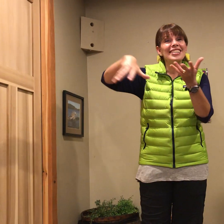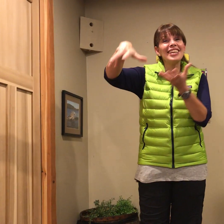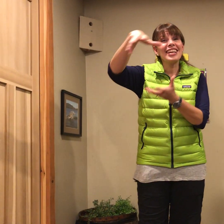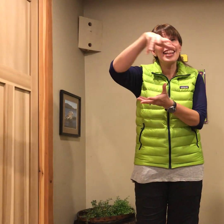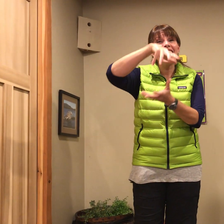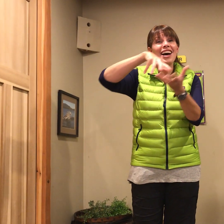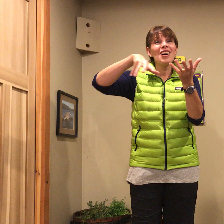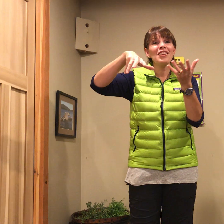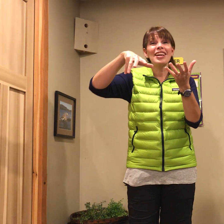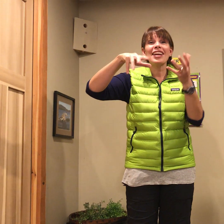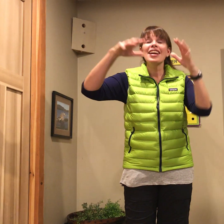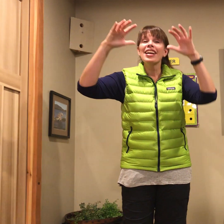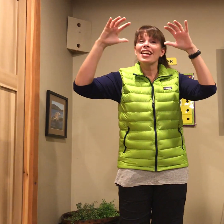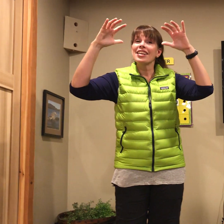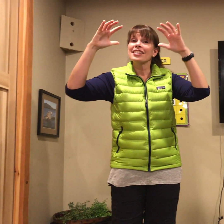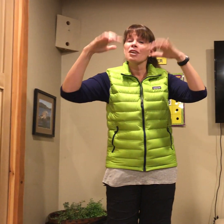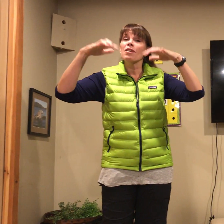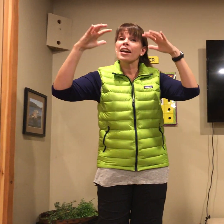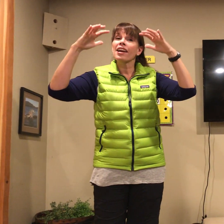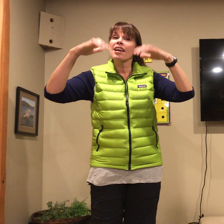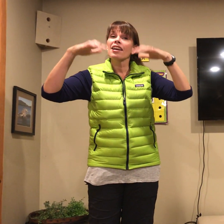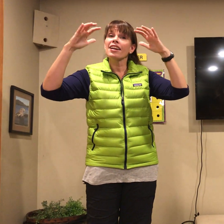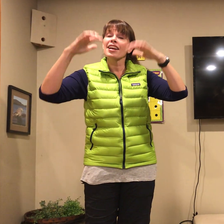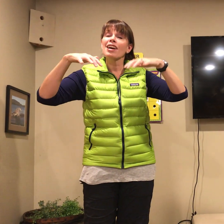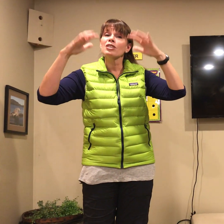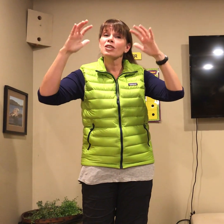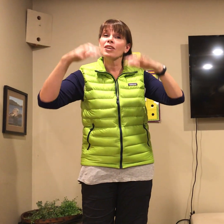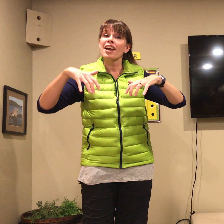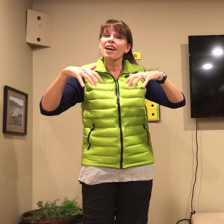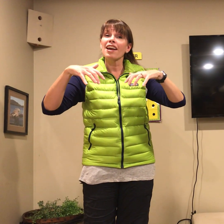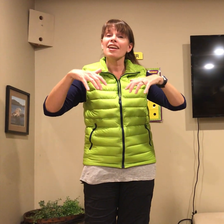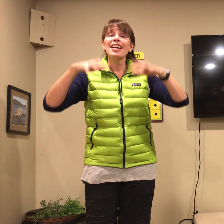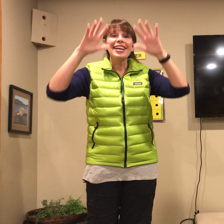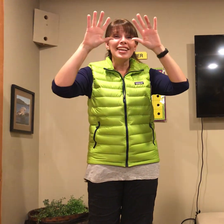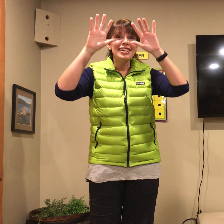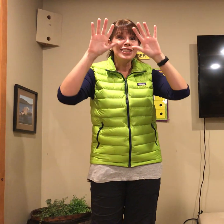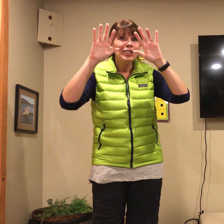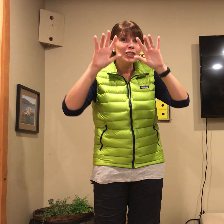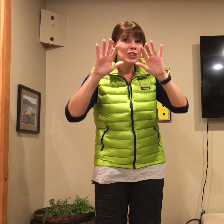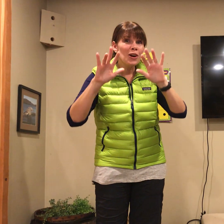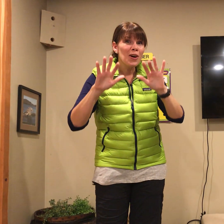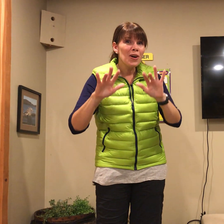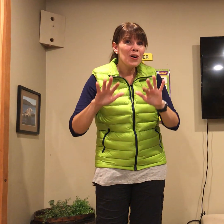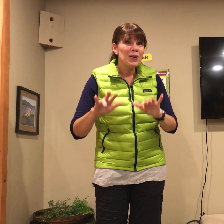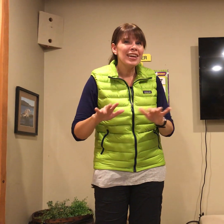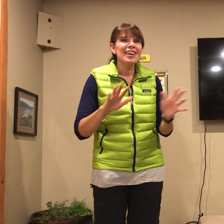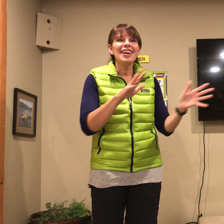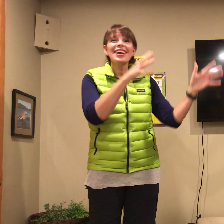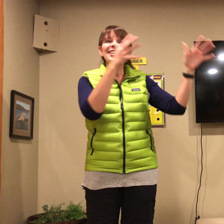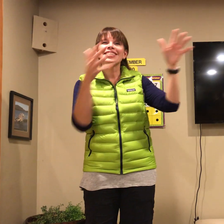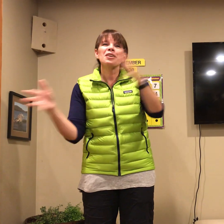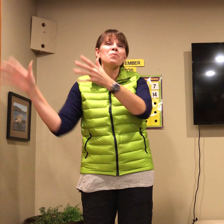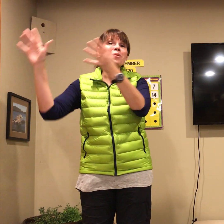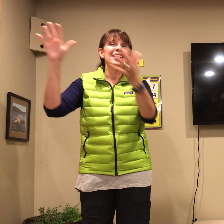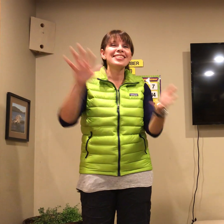it cloudy? Is it raining out today? Is it snowy? Is it